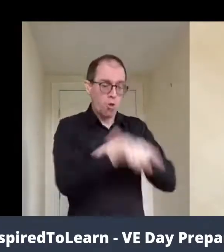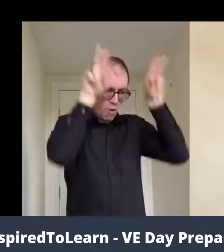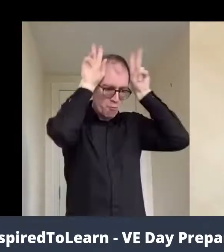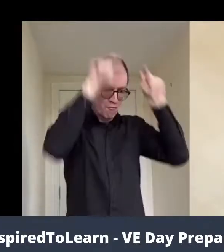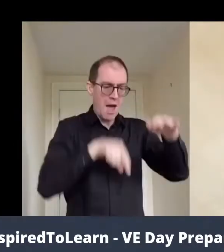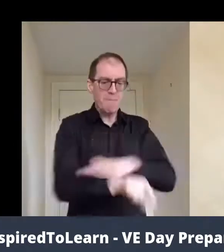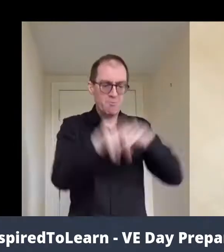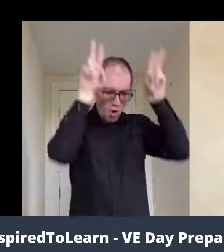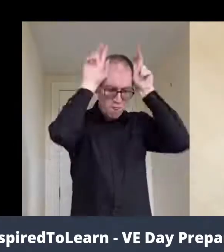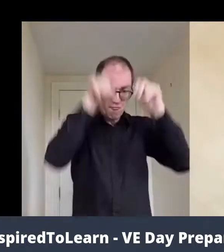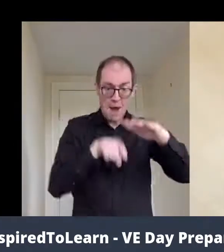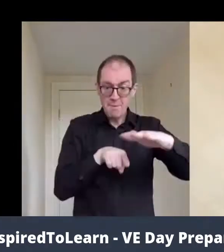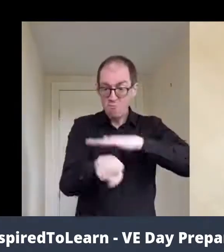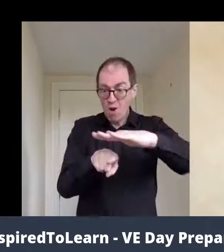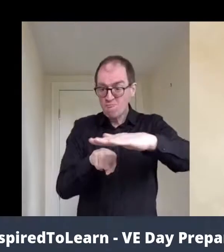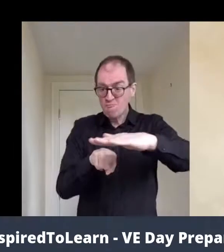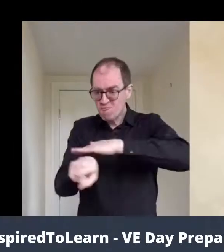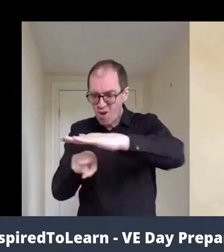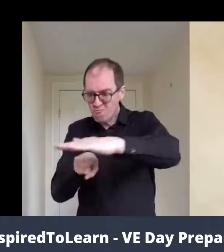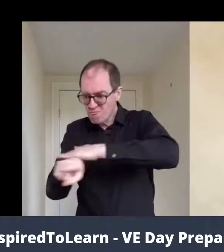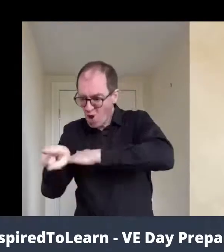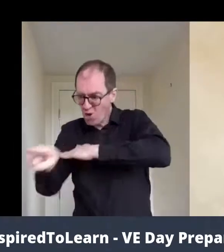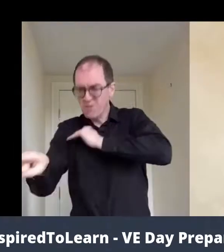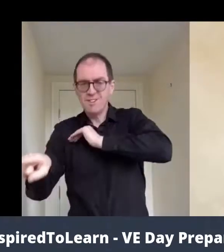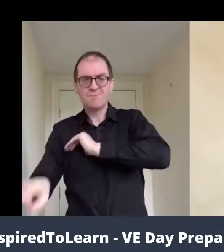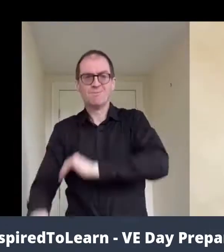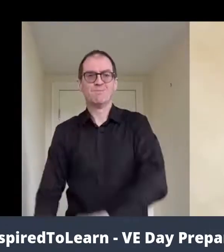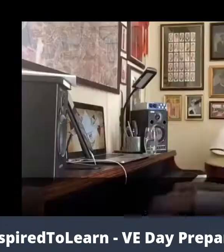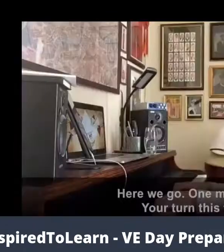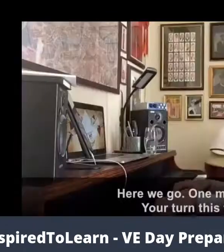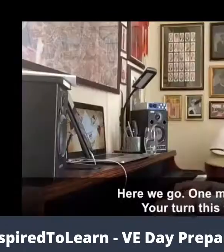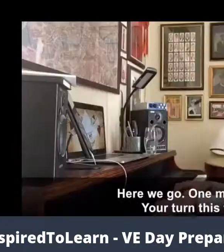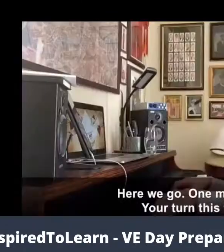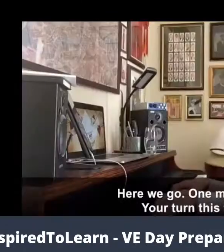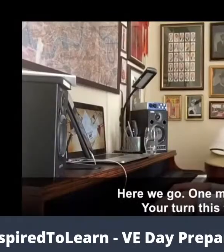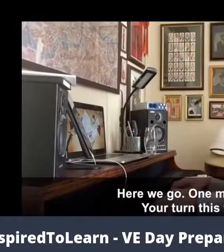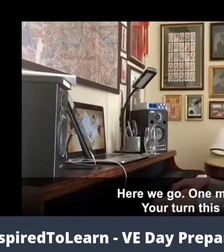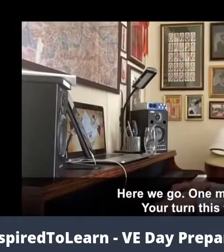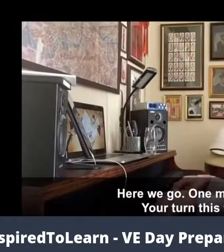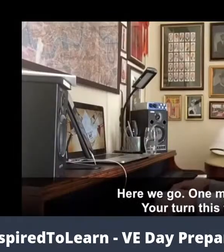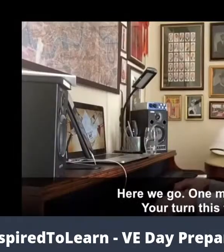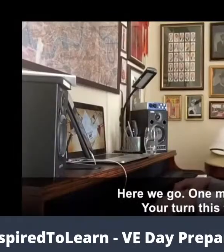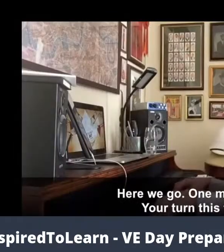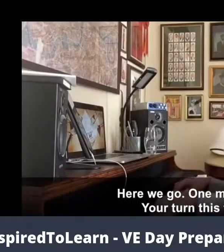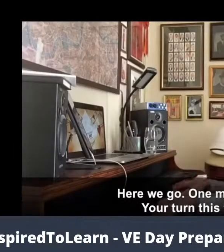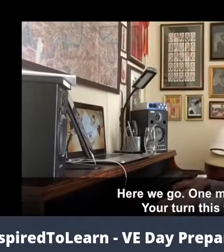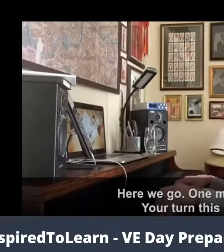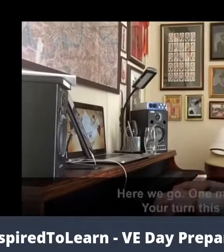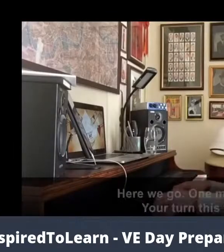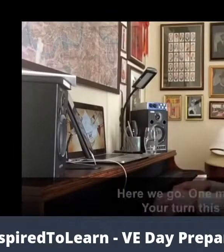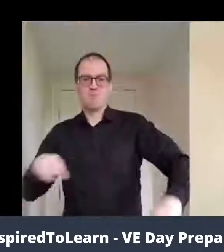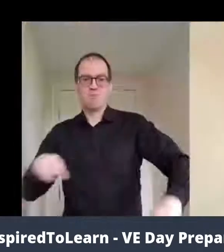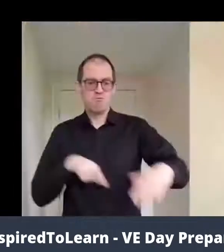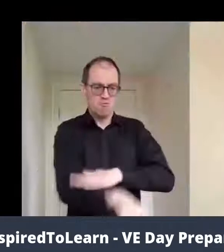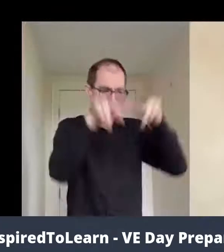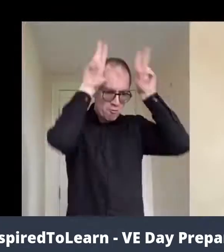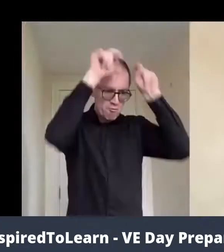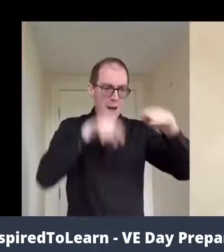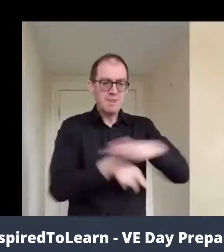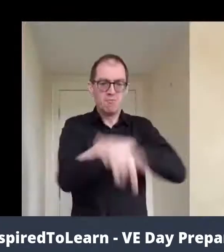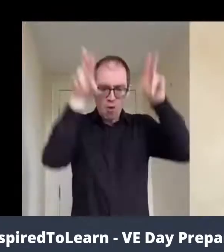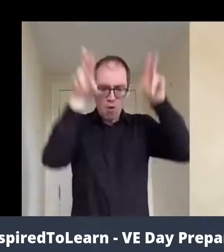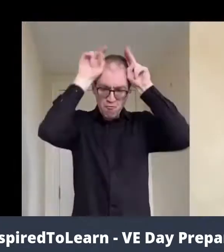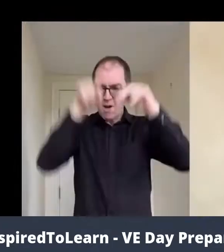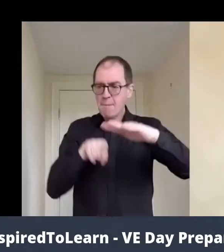run, rabbit, run, rabbit, run, run, run. Here we go, one more time, your turn this time. Run,